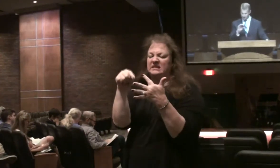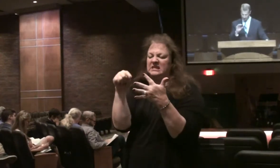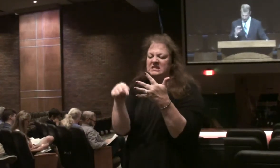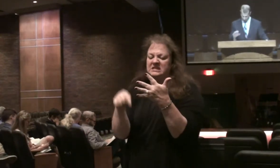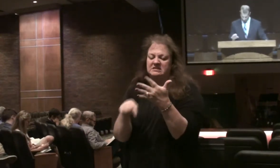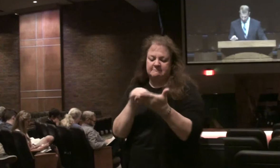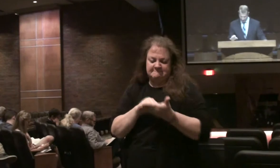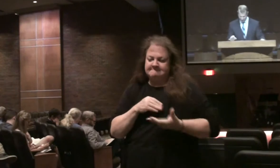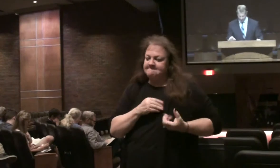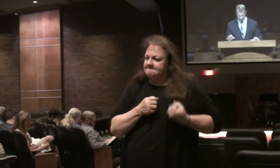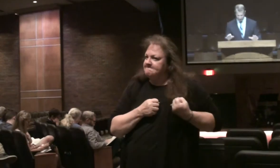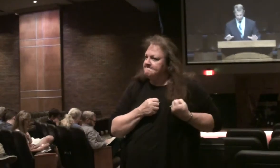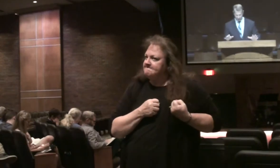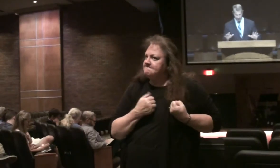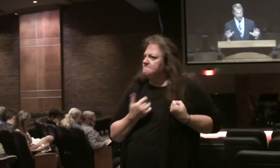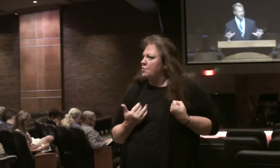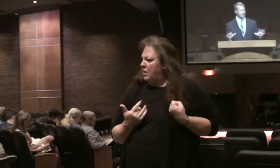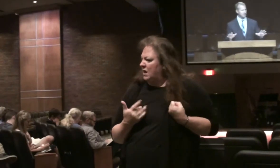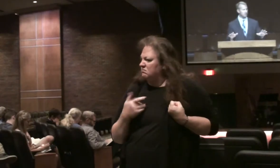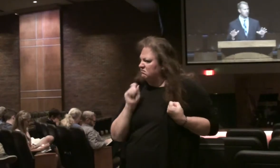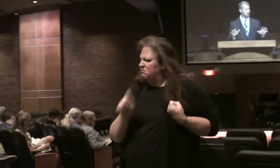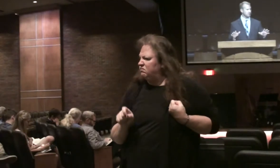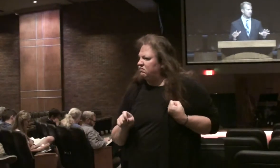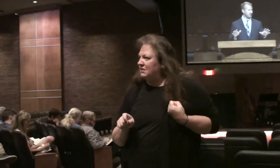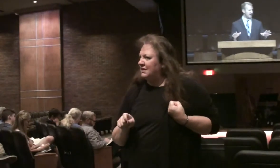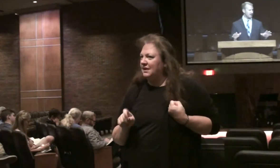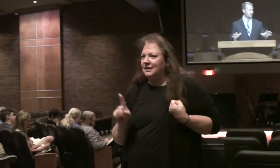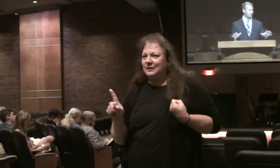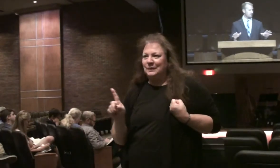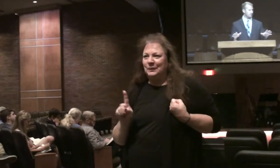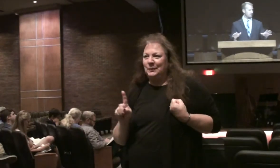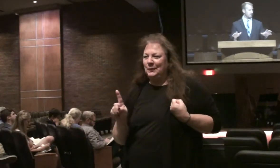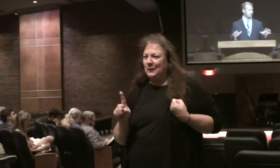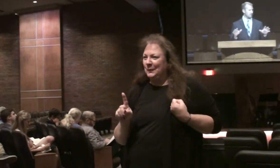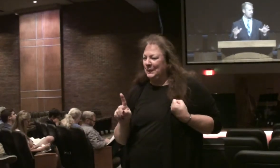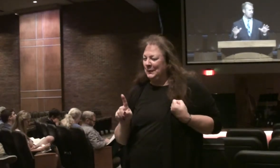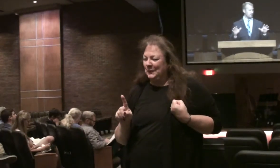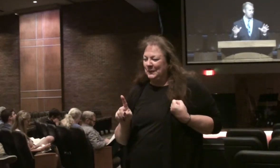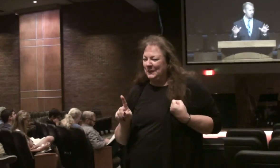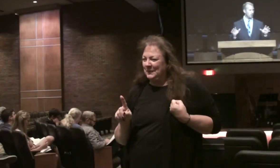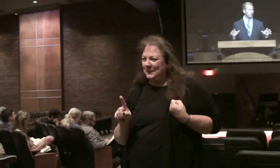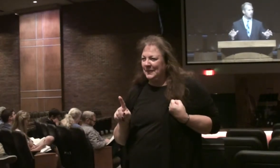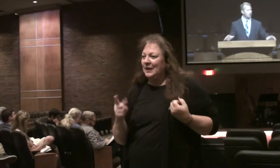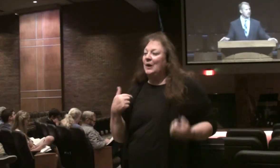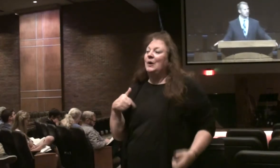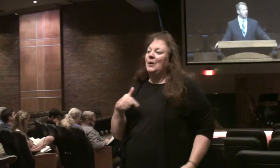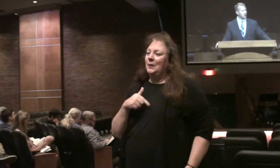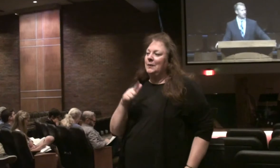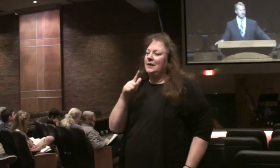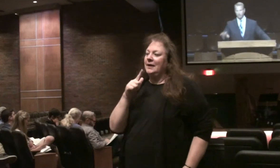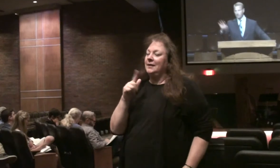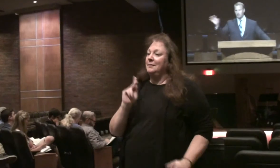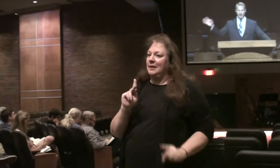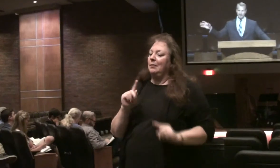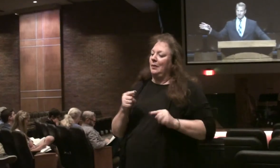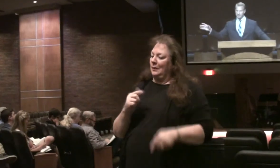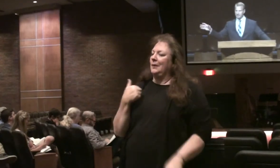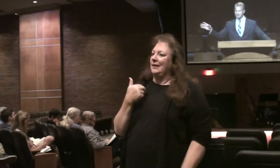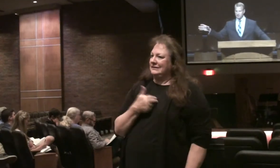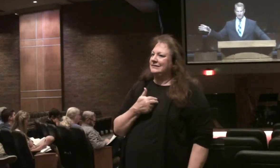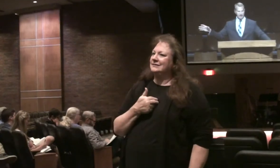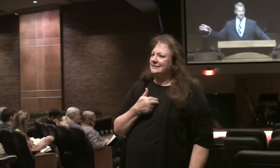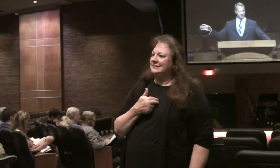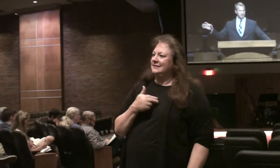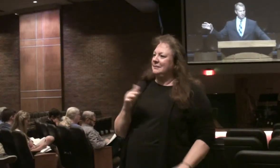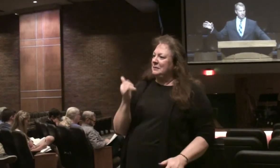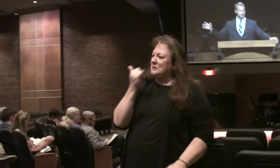A wrong suffered is literally the evil or the bad. You know, we will be wrong. In the world, obviously, it's